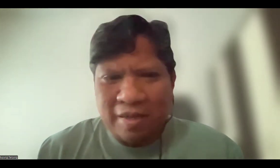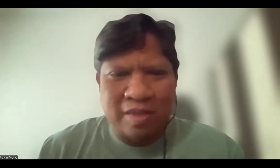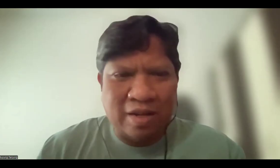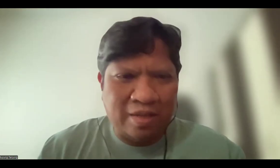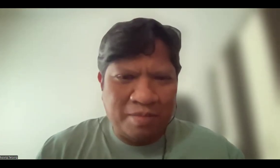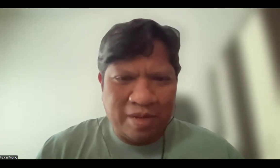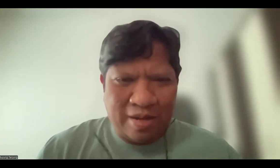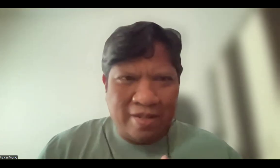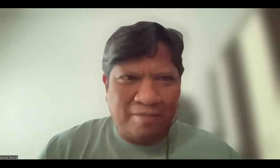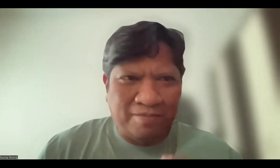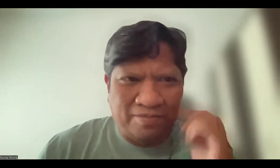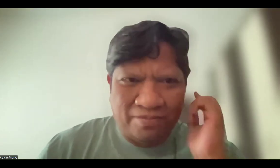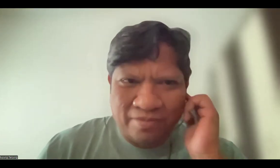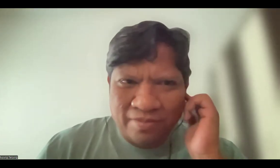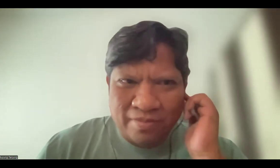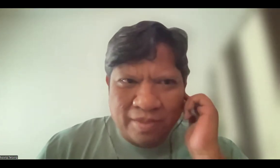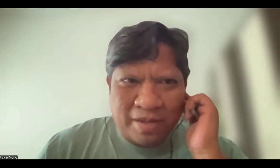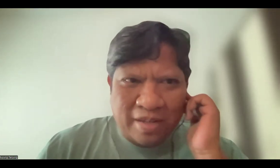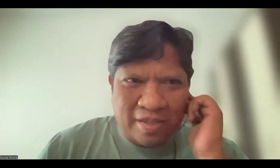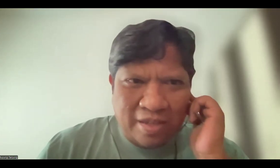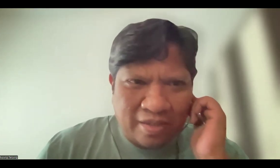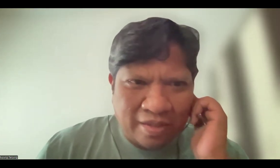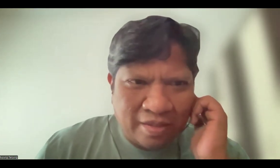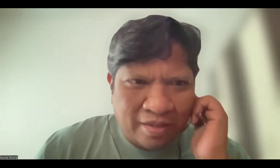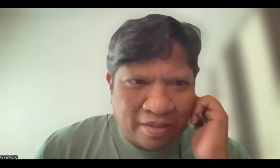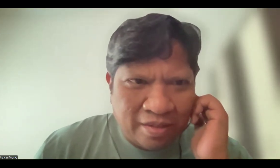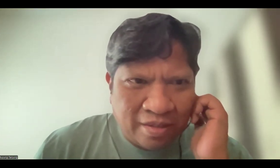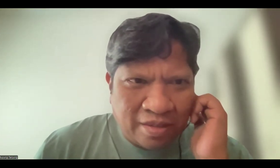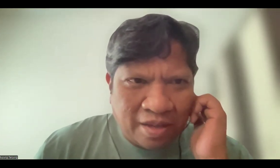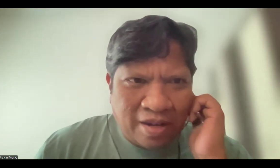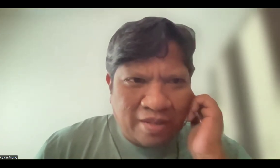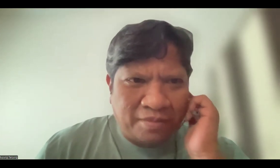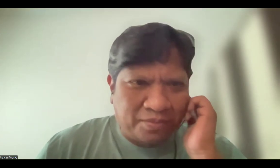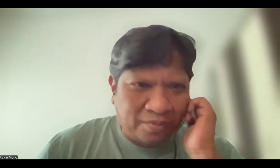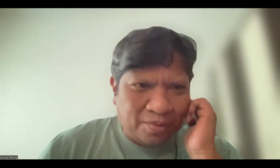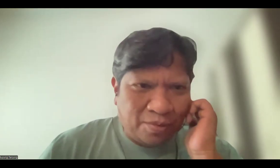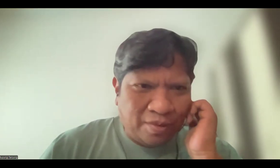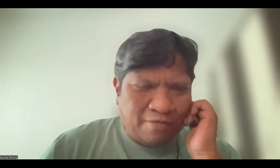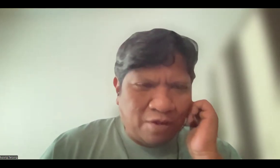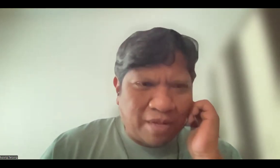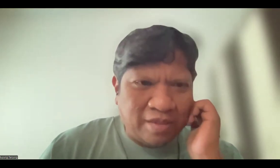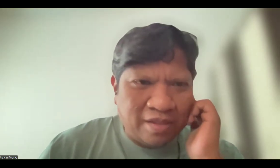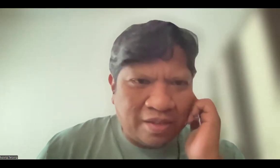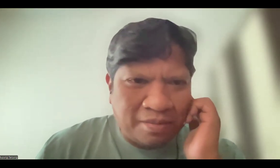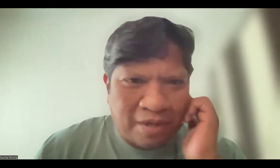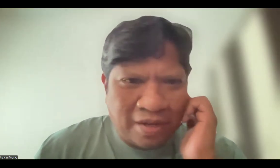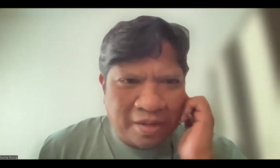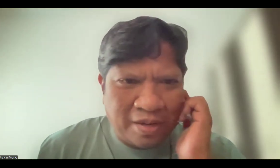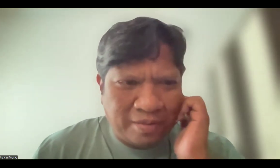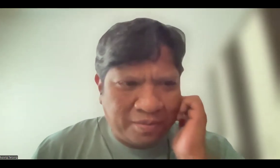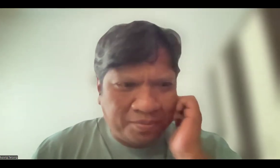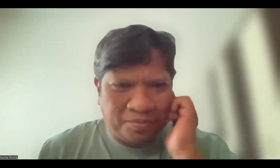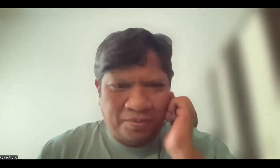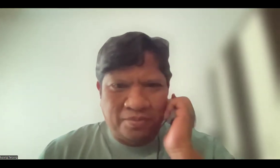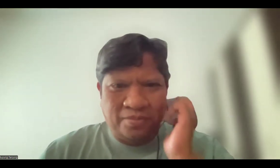saya dengan senang hati mendengarnya. Terima kasih, Tera, untuk informasinya, Mbak